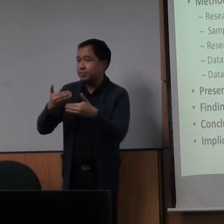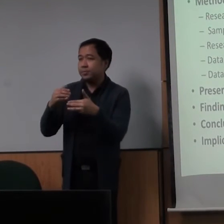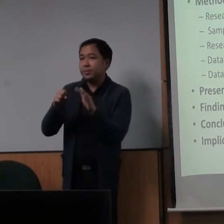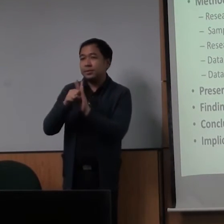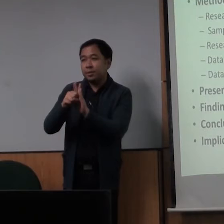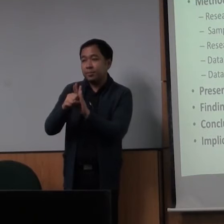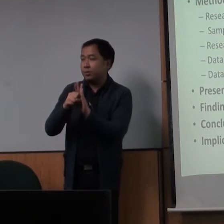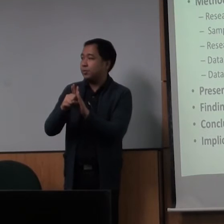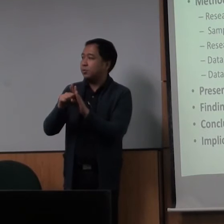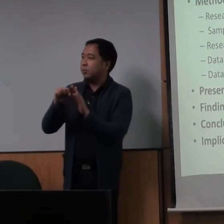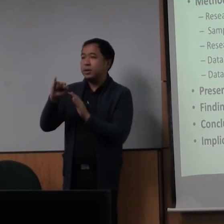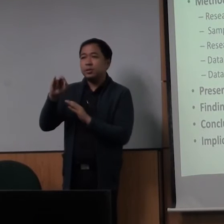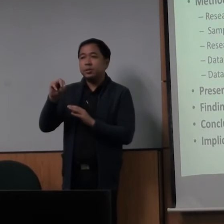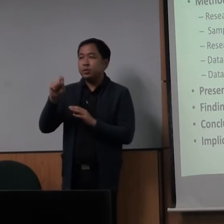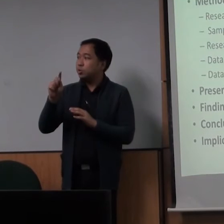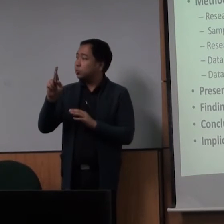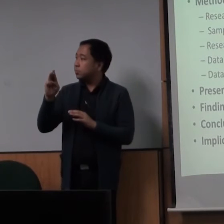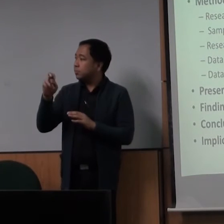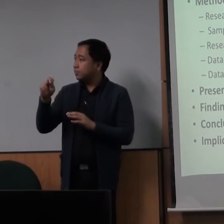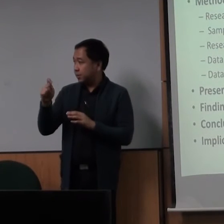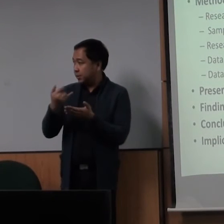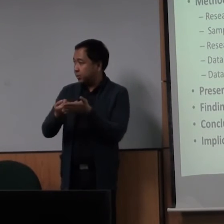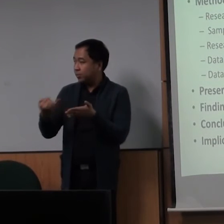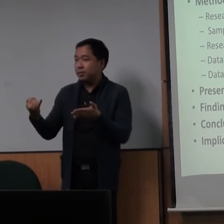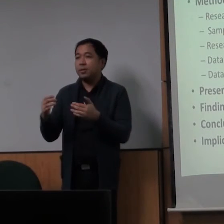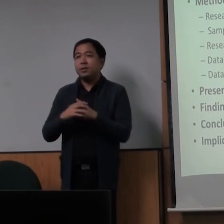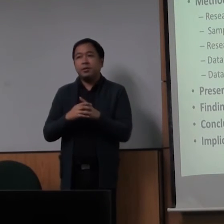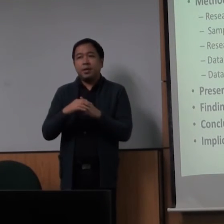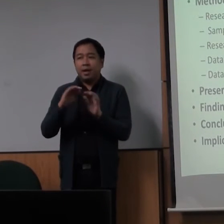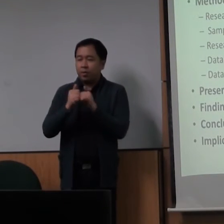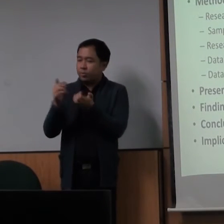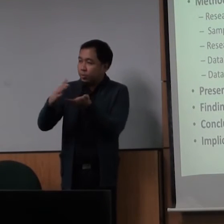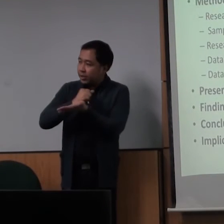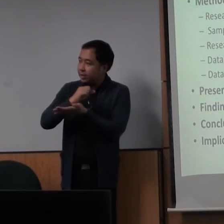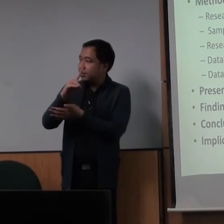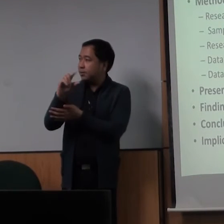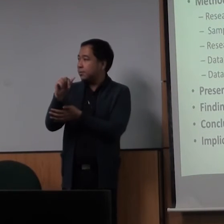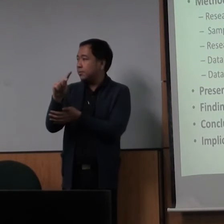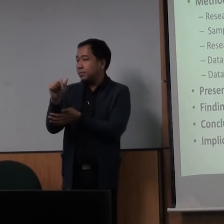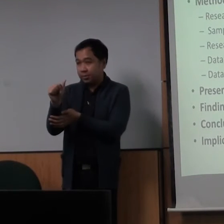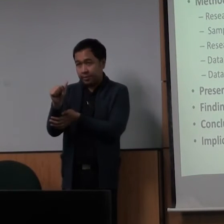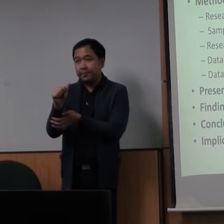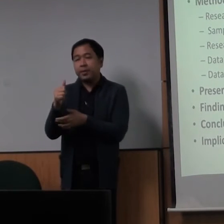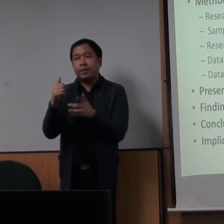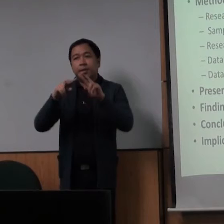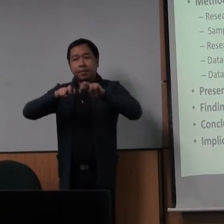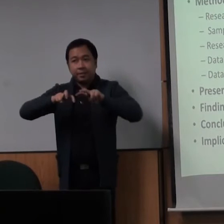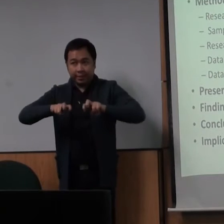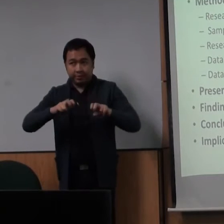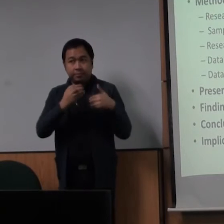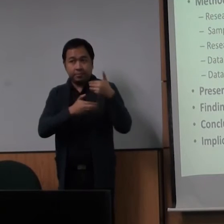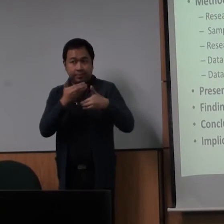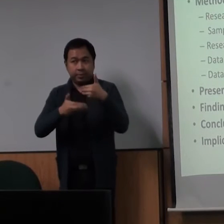the instrument used, data collection procedure, and then data analysis procedure. And then we'll